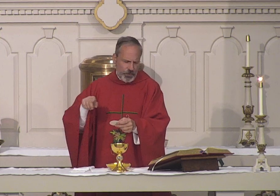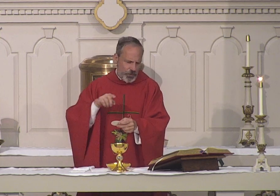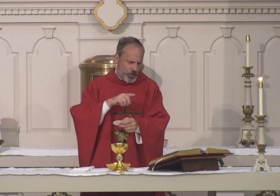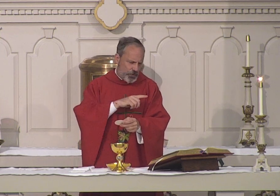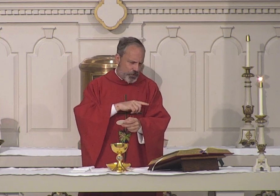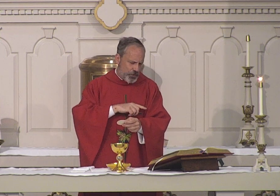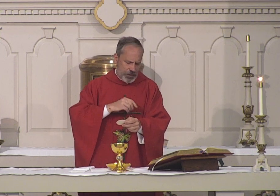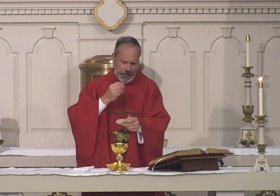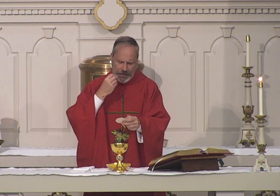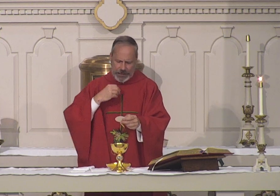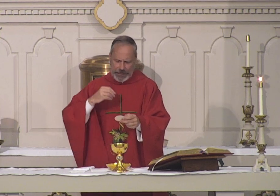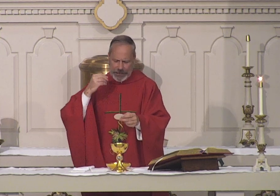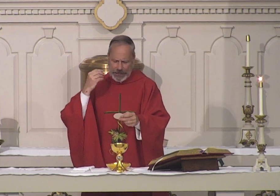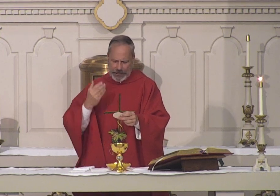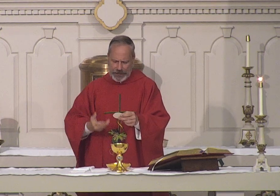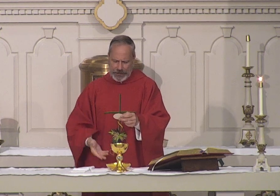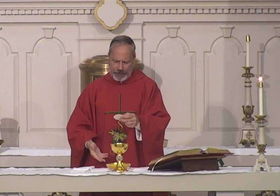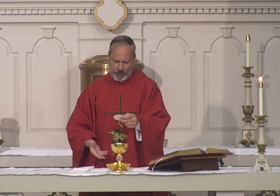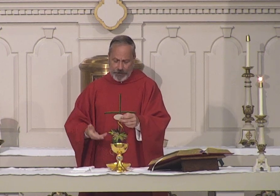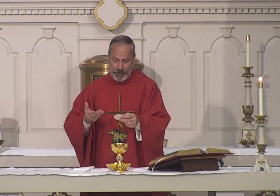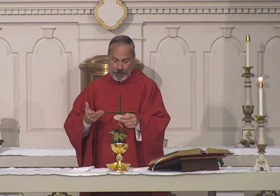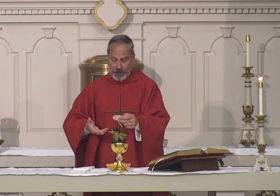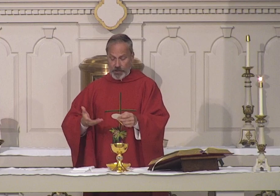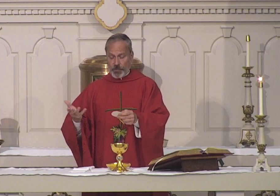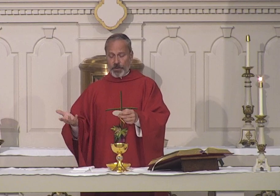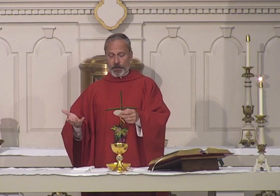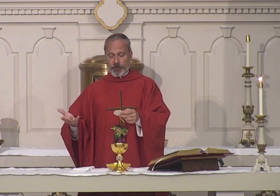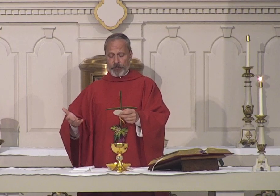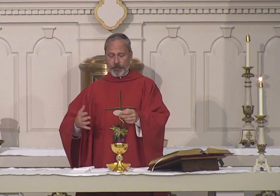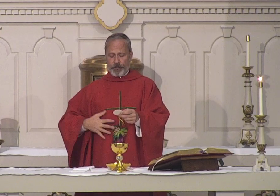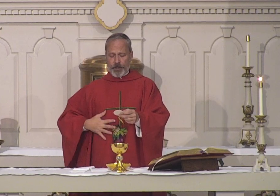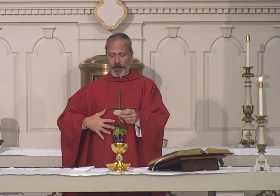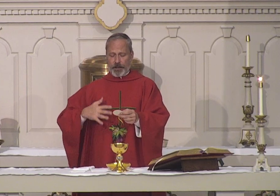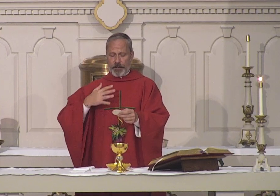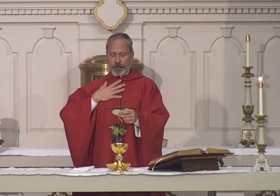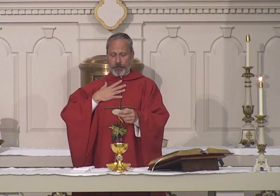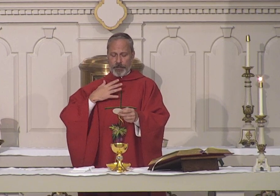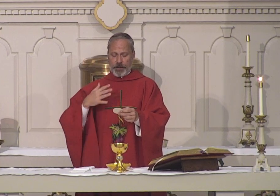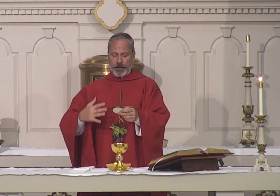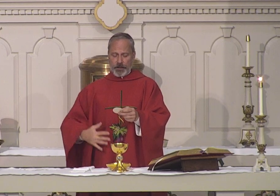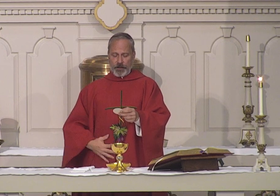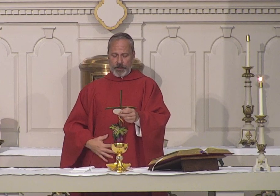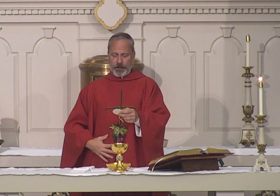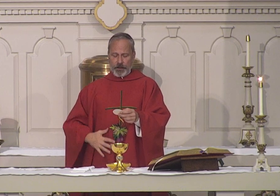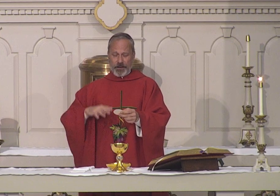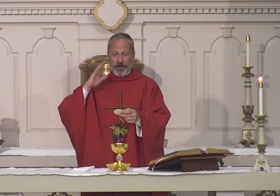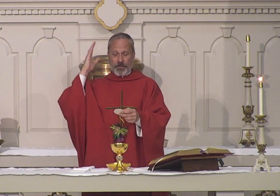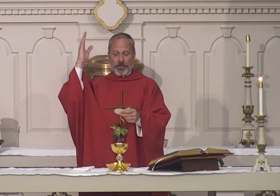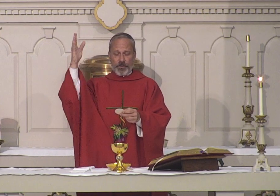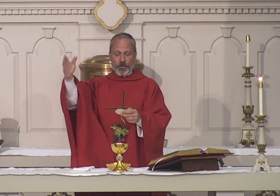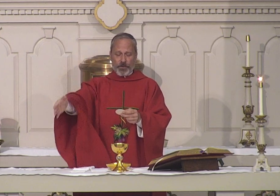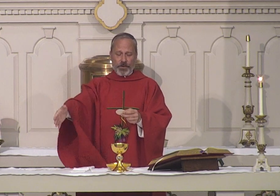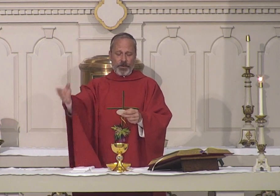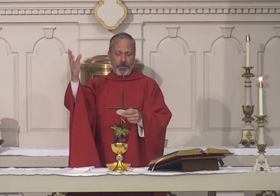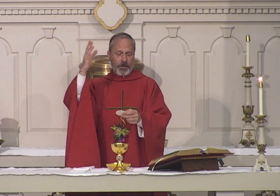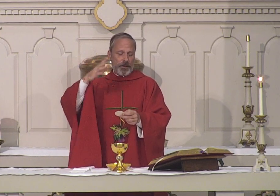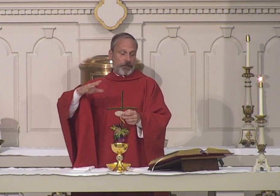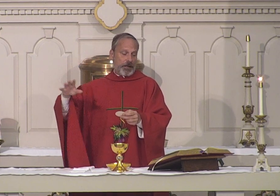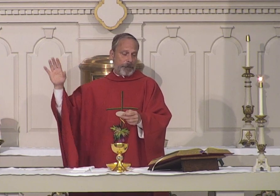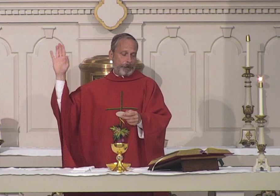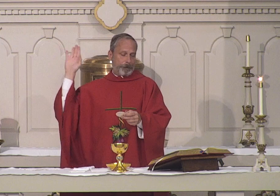"Take this, all of you, and eat of it, for this is my body, which will be given up for